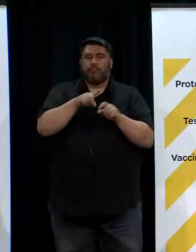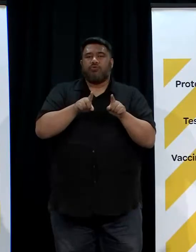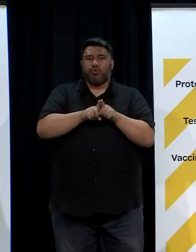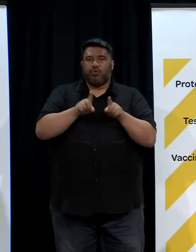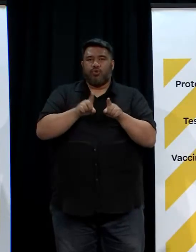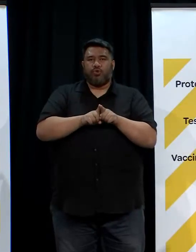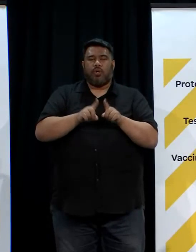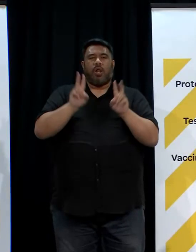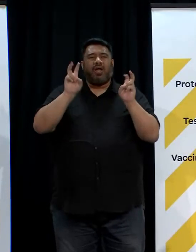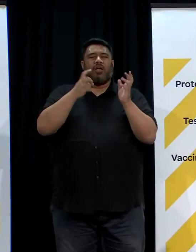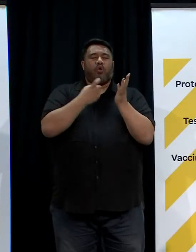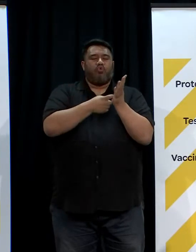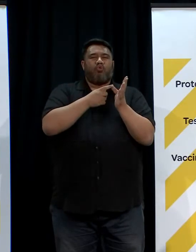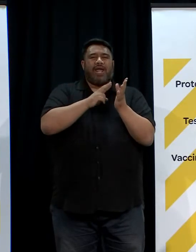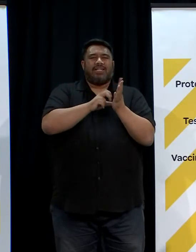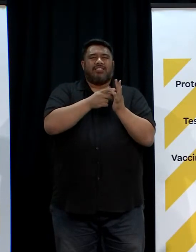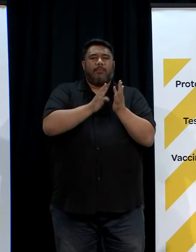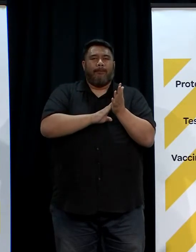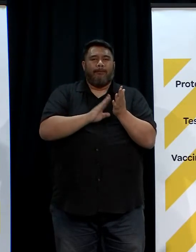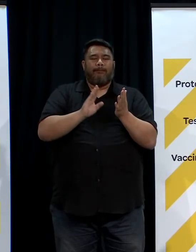necessarily randomised, but it's certainly